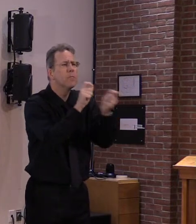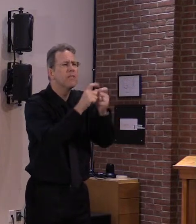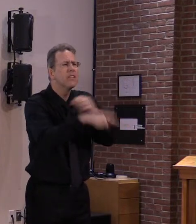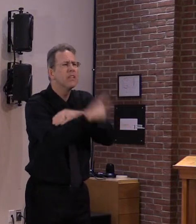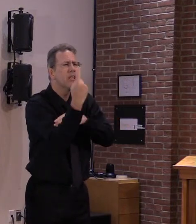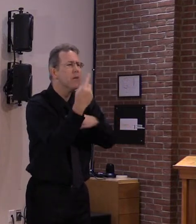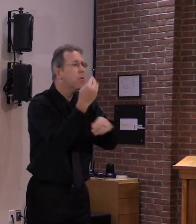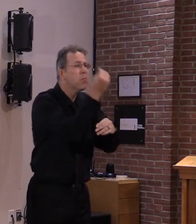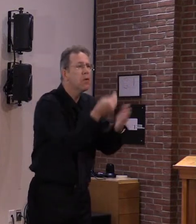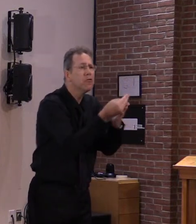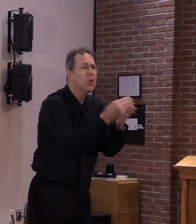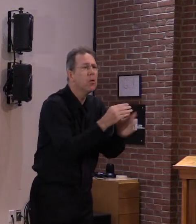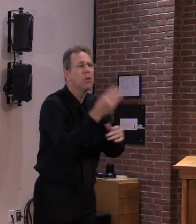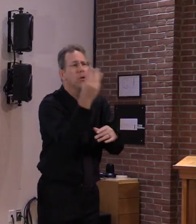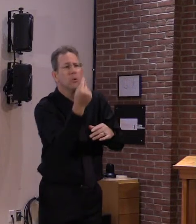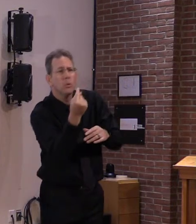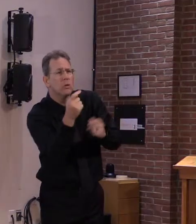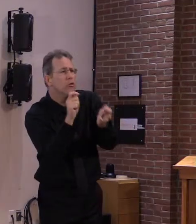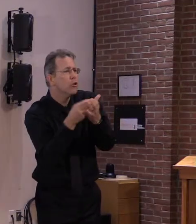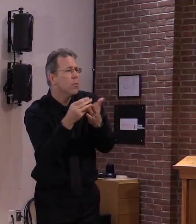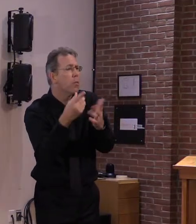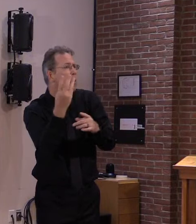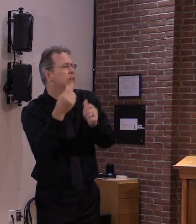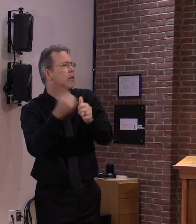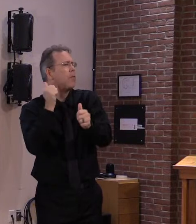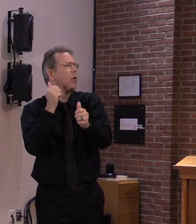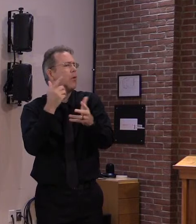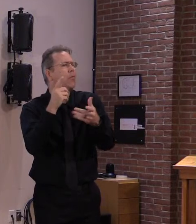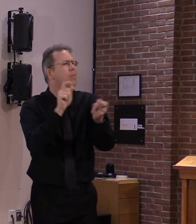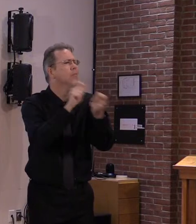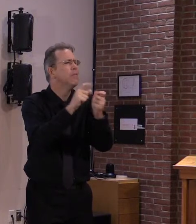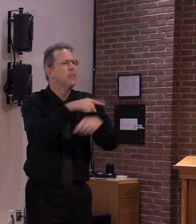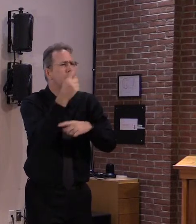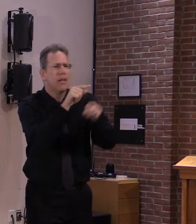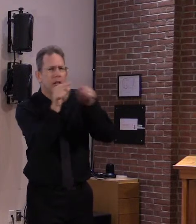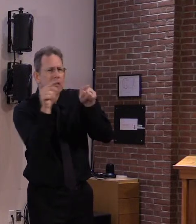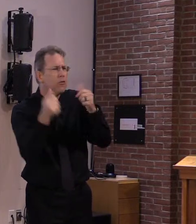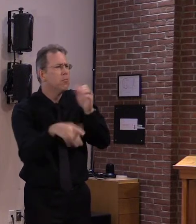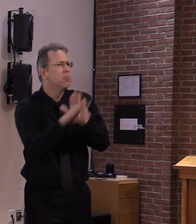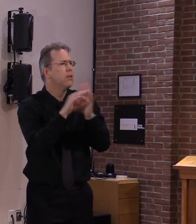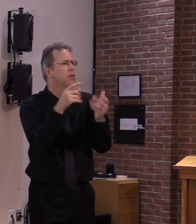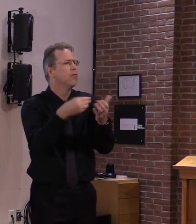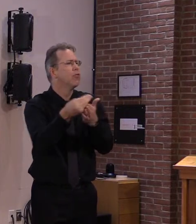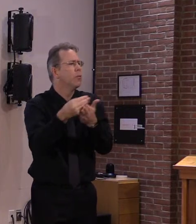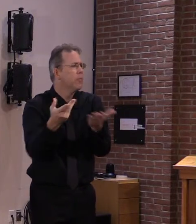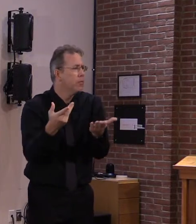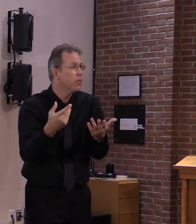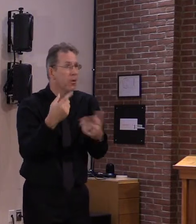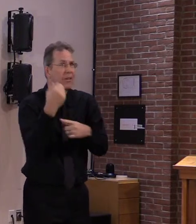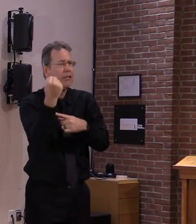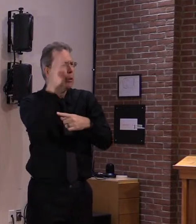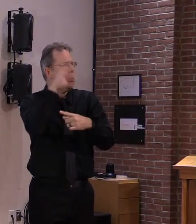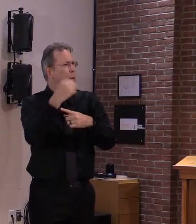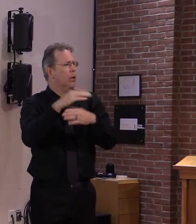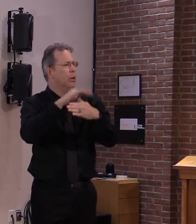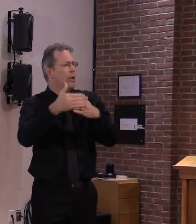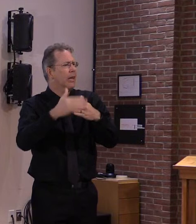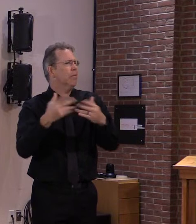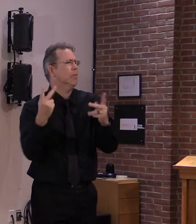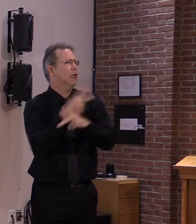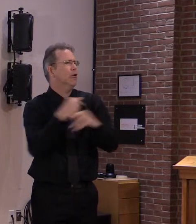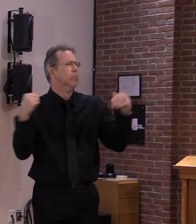quarantines, and frank staffing shortage in a time of national shortage for these facilities. The most